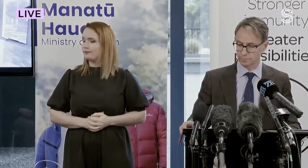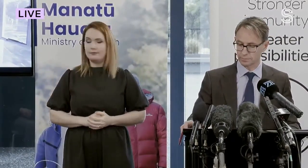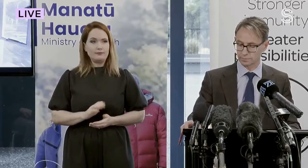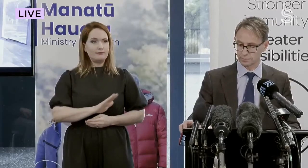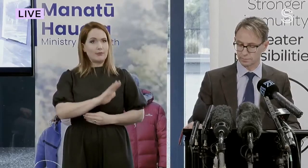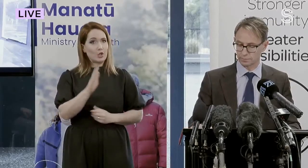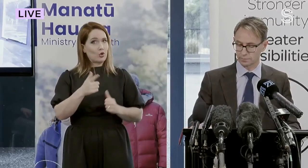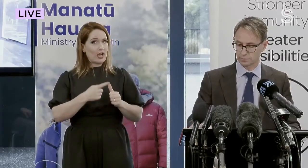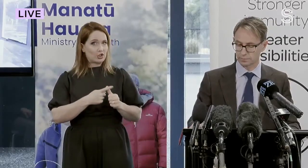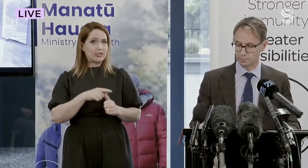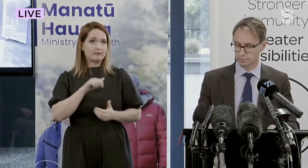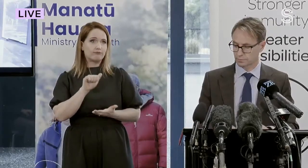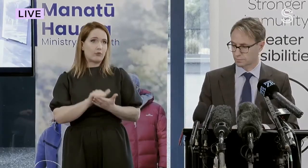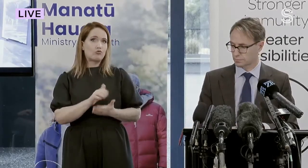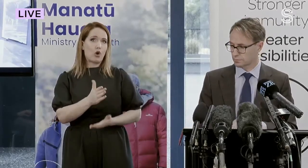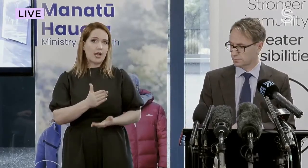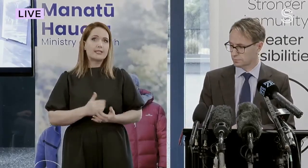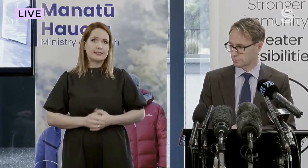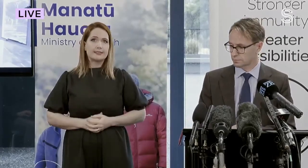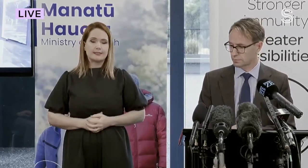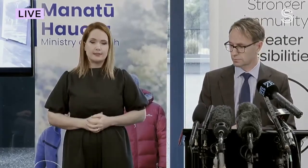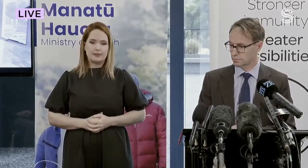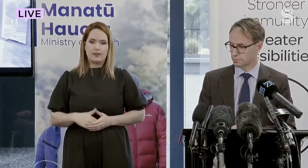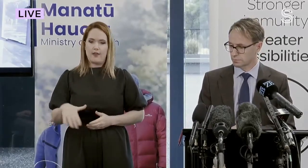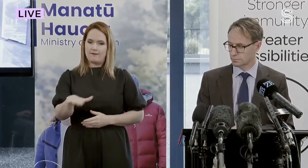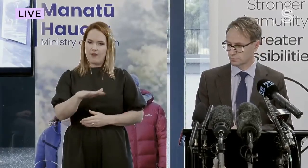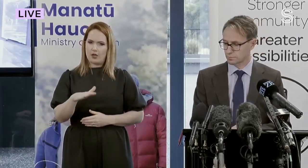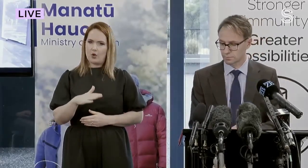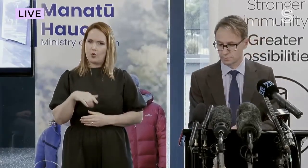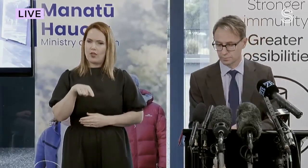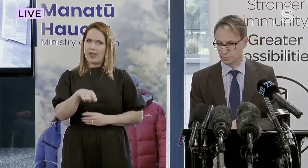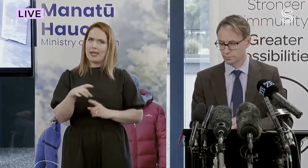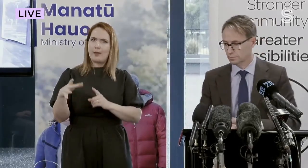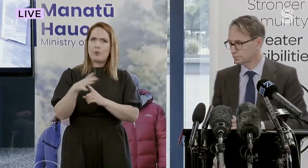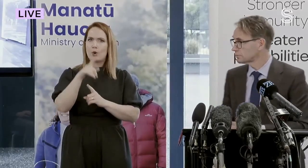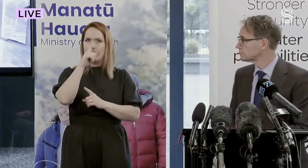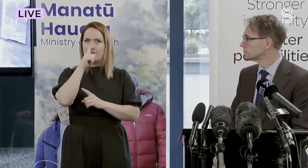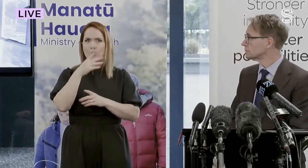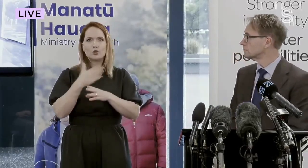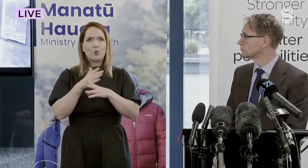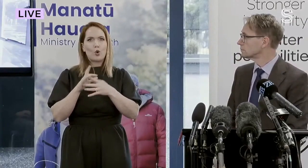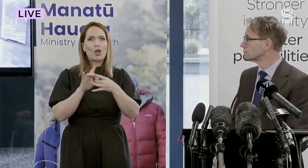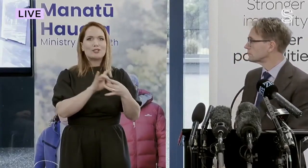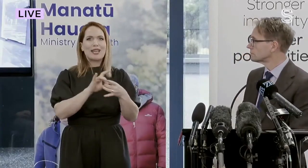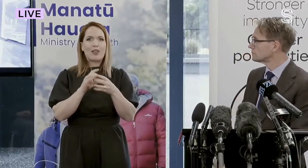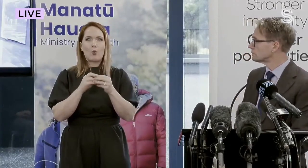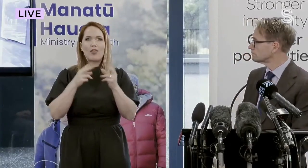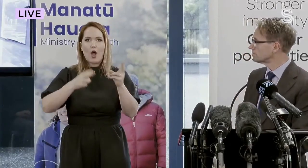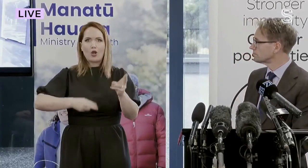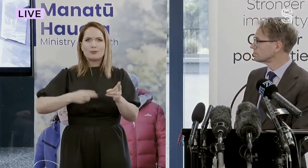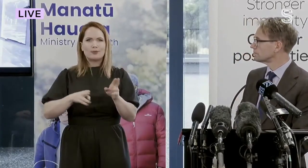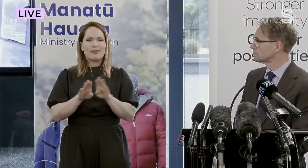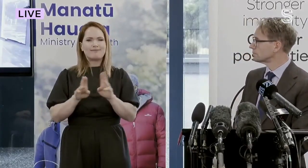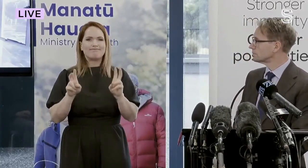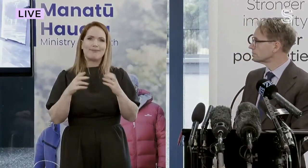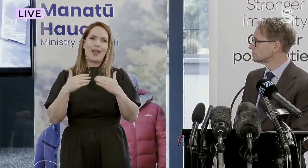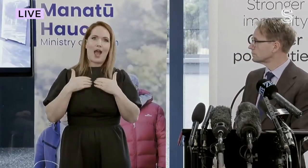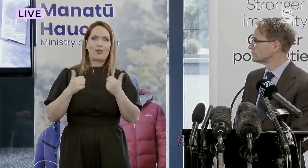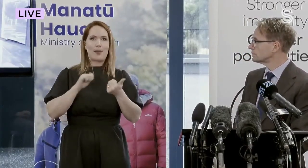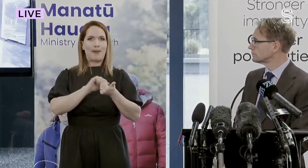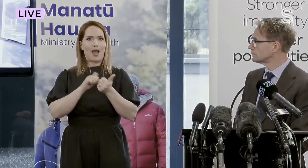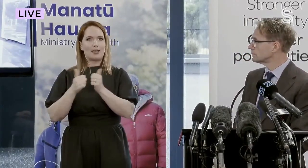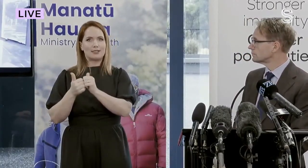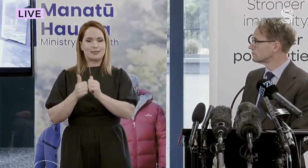that's right. So whānau play a really important part in being healthcare partners in hospitals already. But in addition to